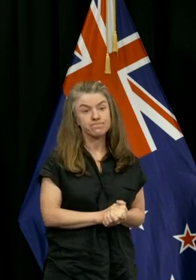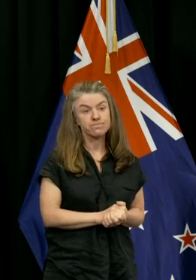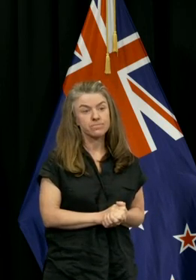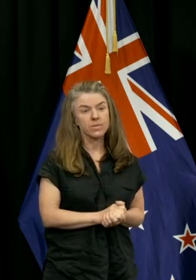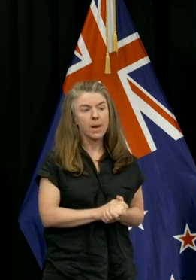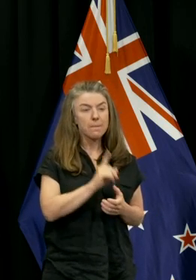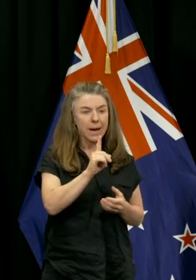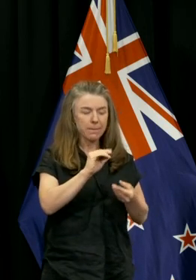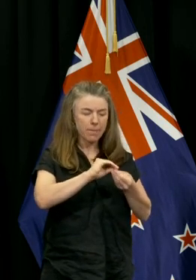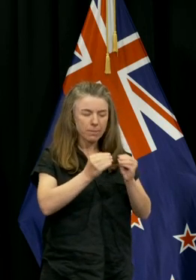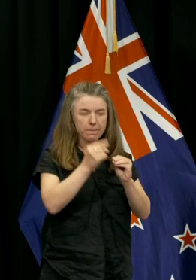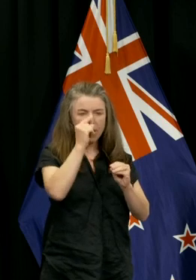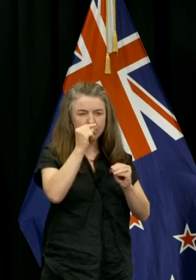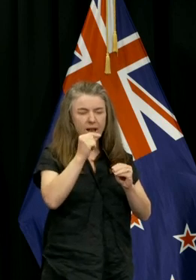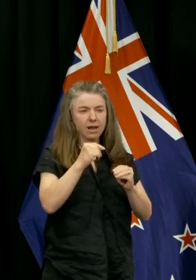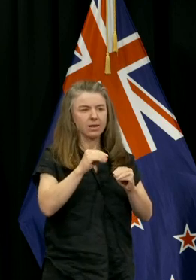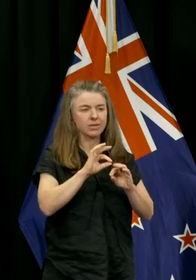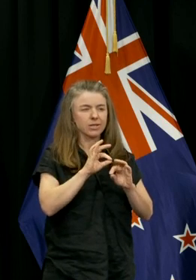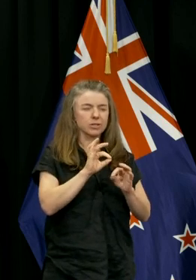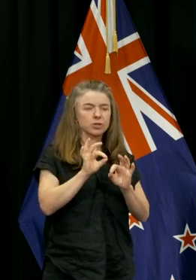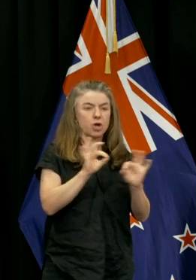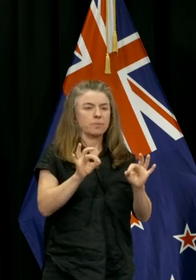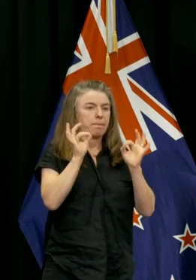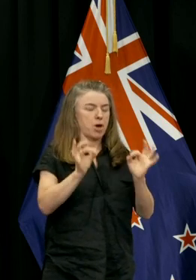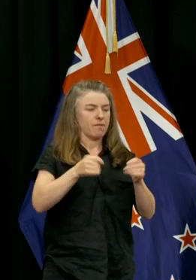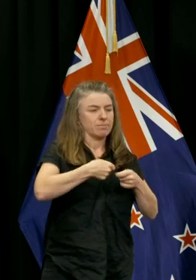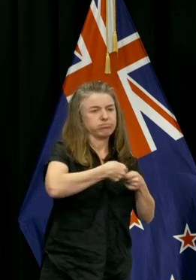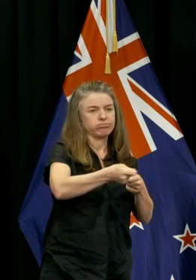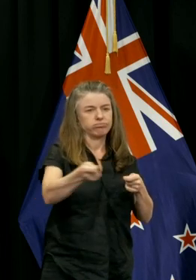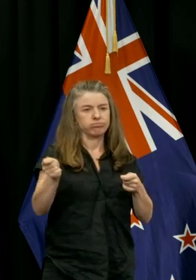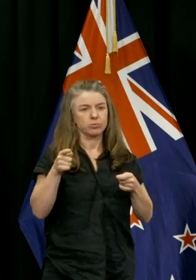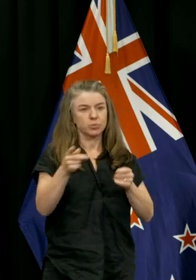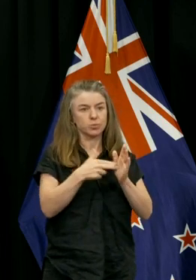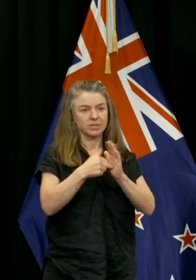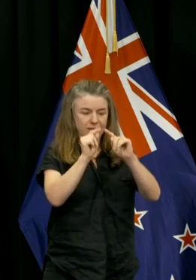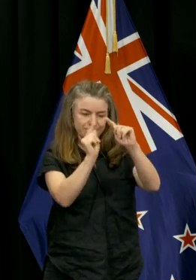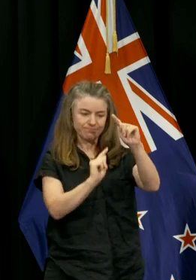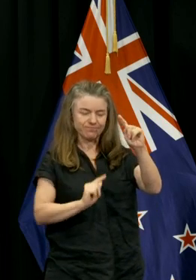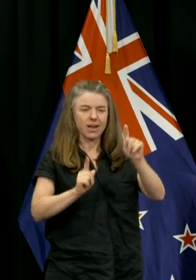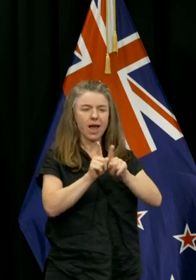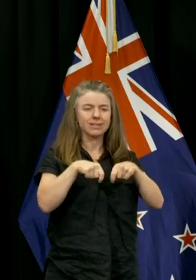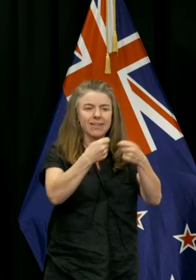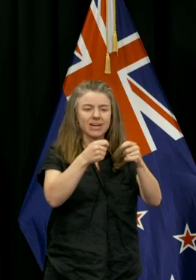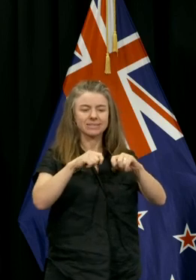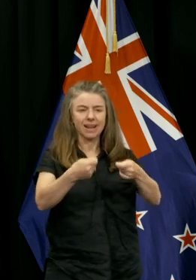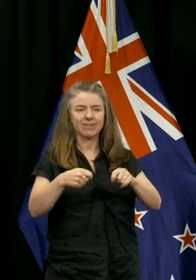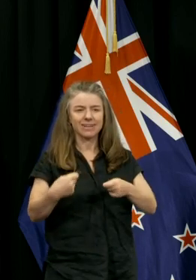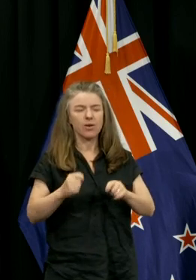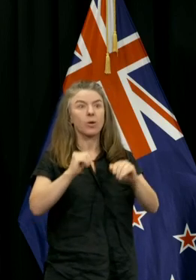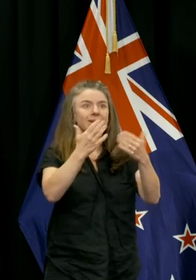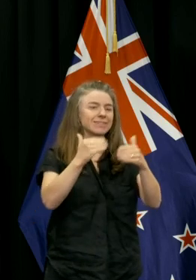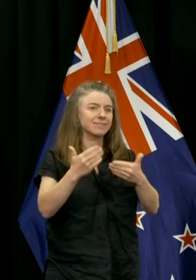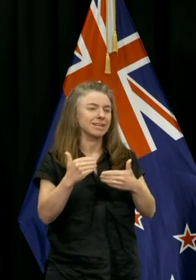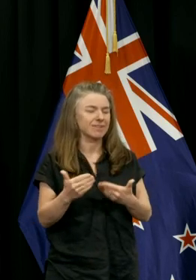that distribution chain is working as it should, something I followed up again just this morning, having seen a bit of commentary around this